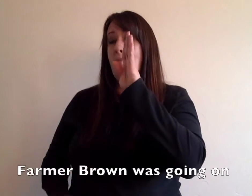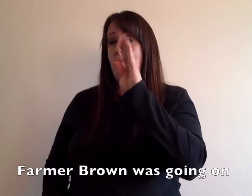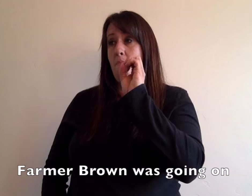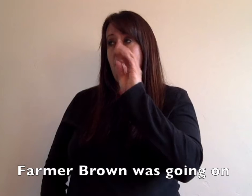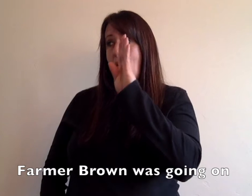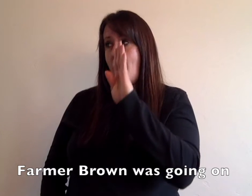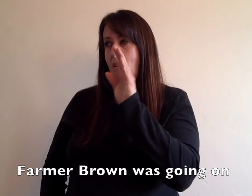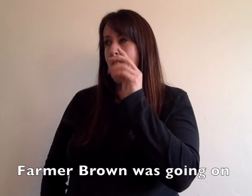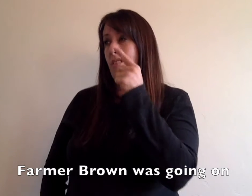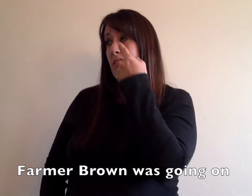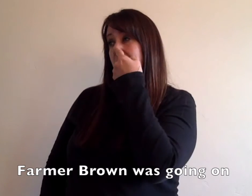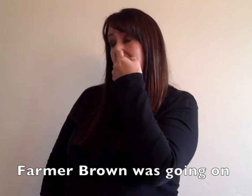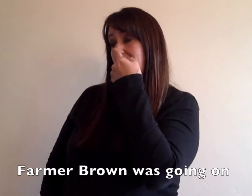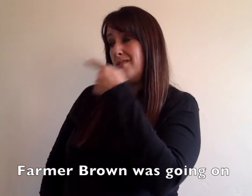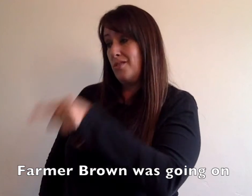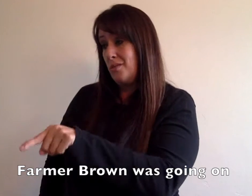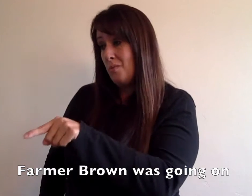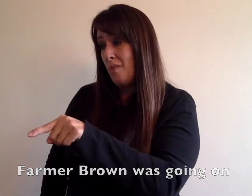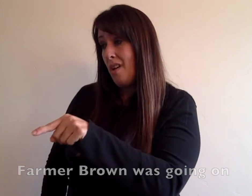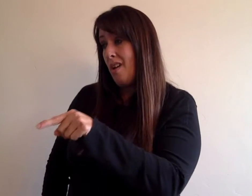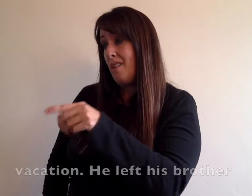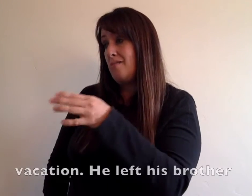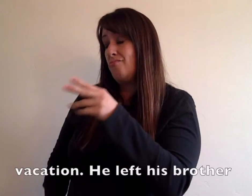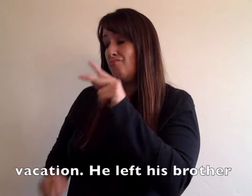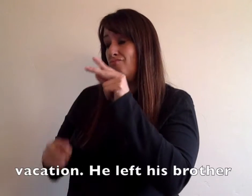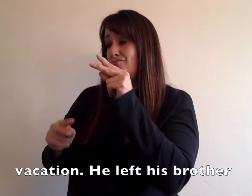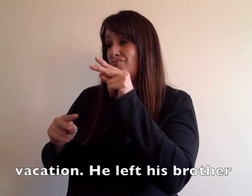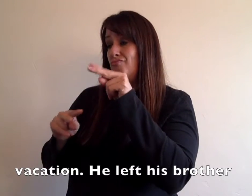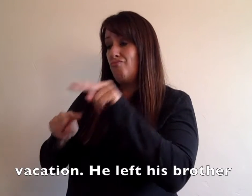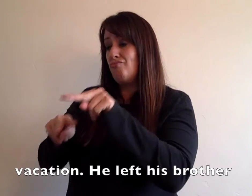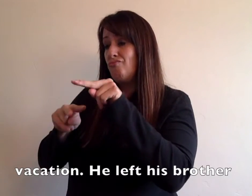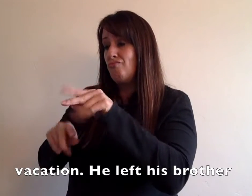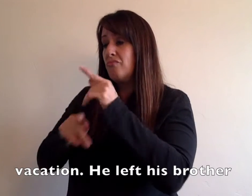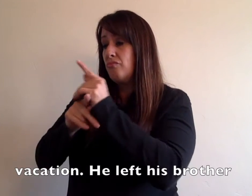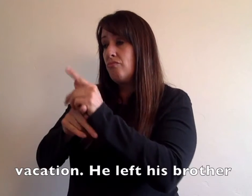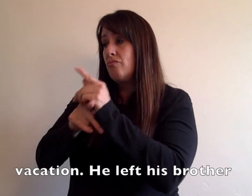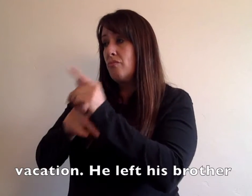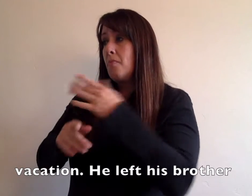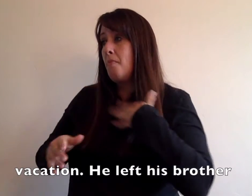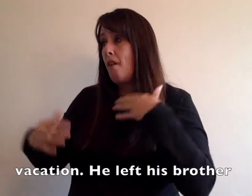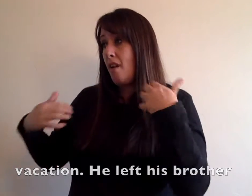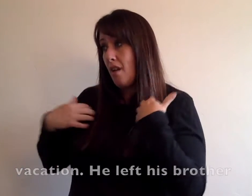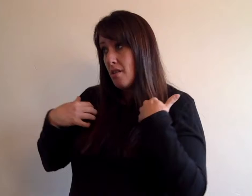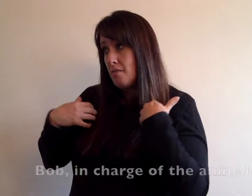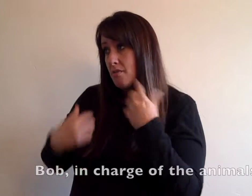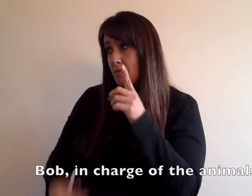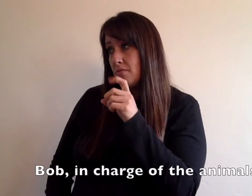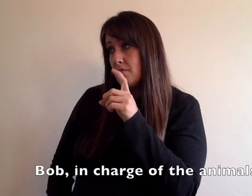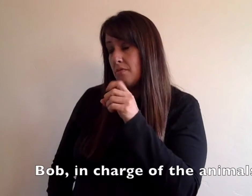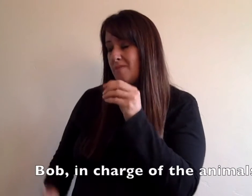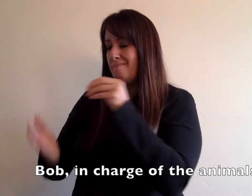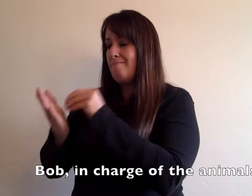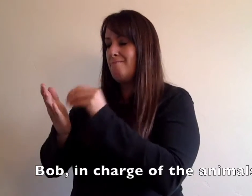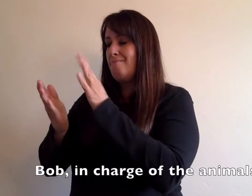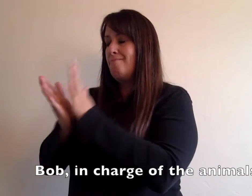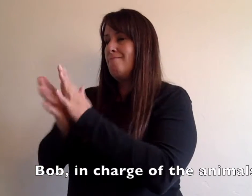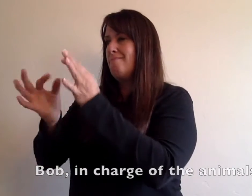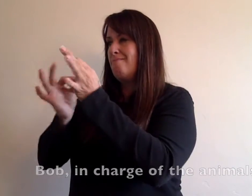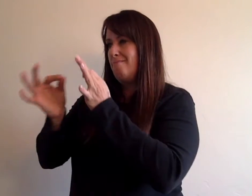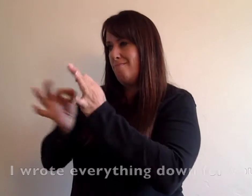Farmer Brown was going on vacation. He left his brother, Bob, in charge of the animals. I wrote